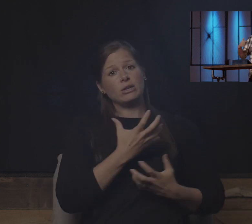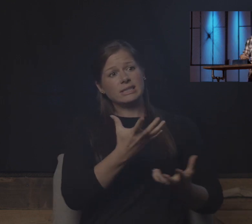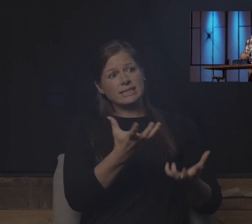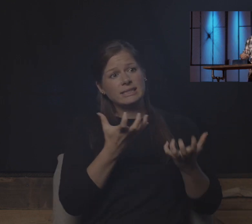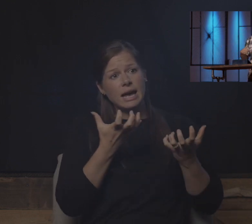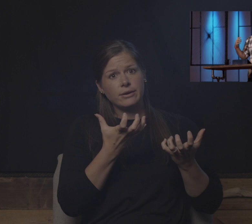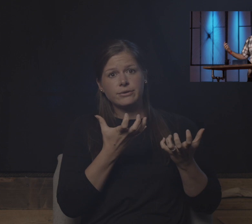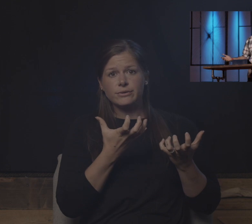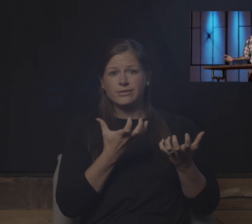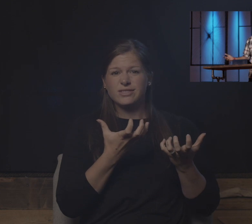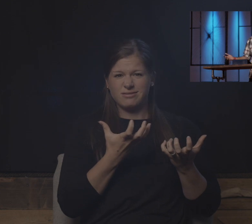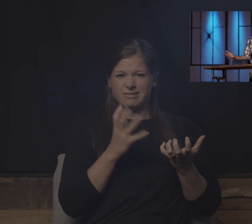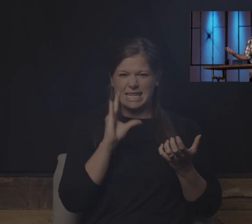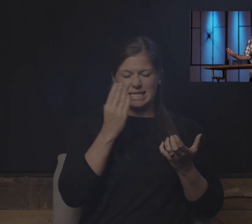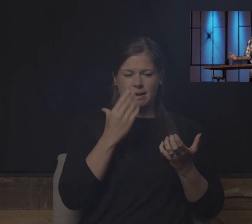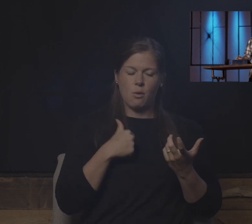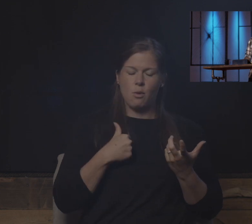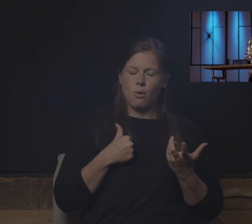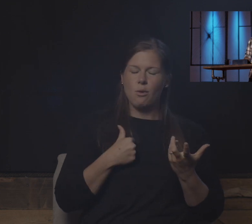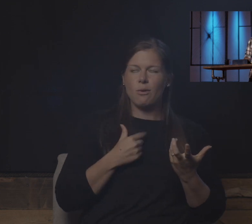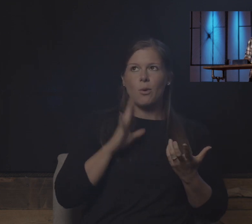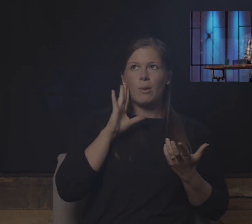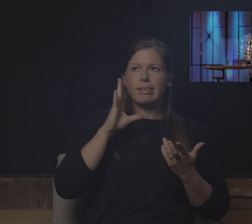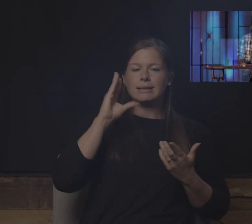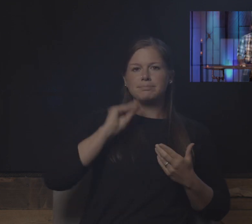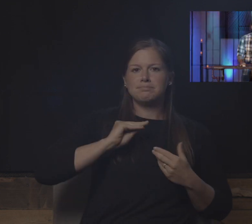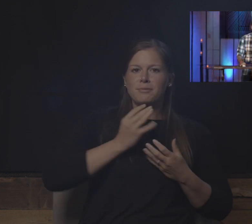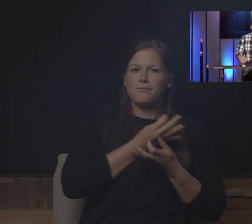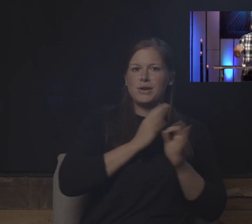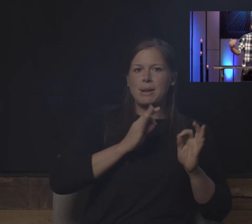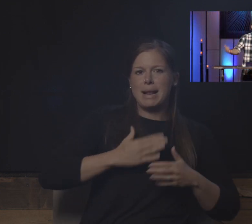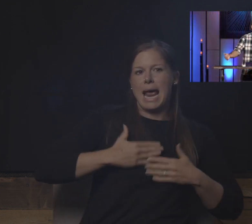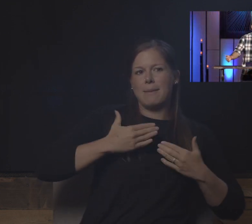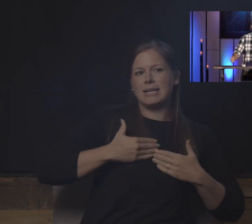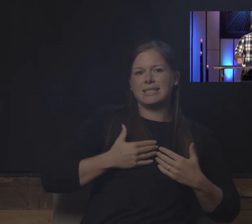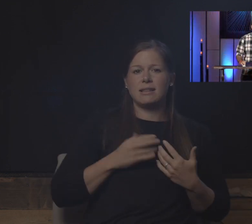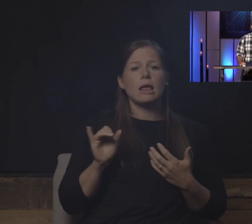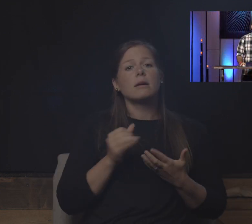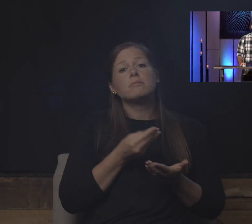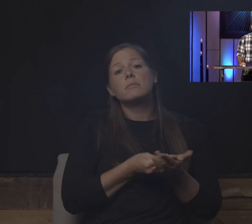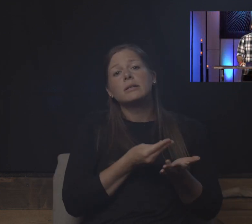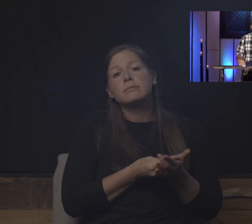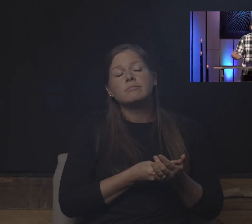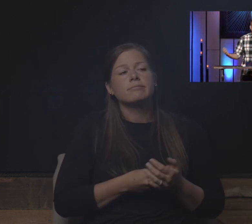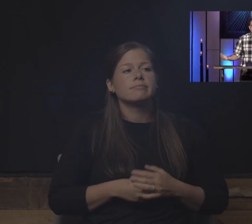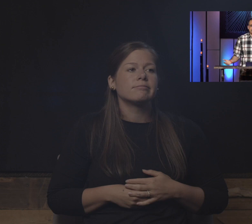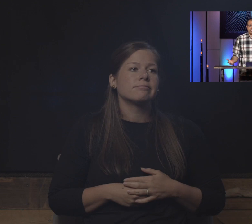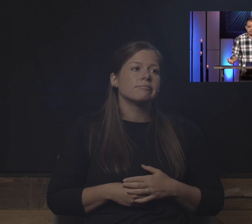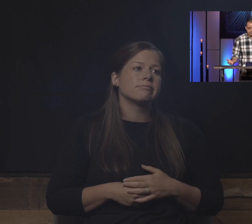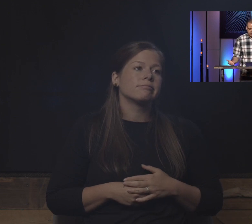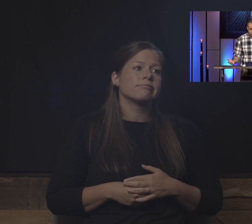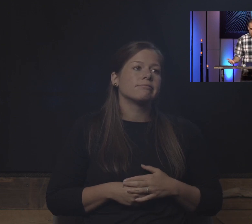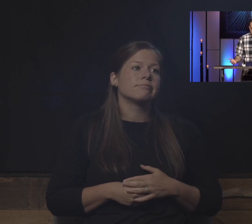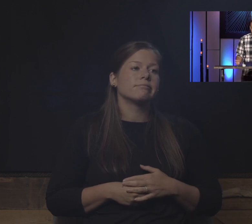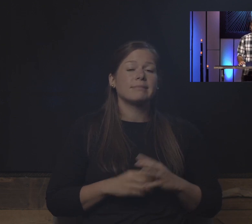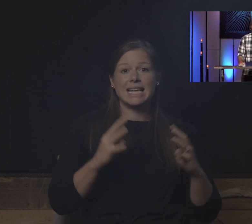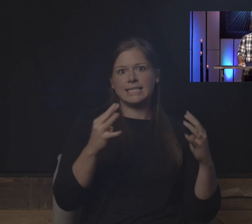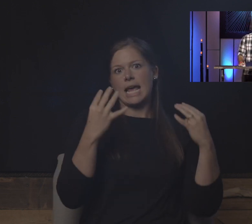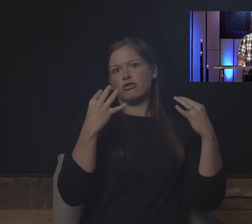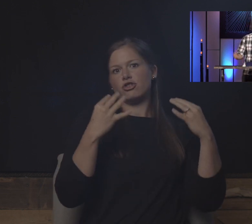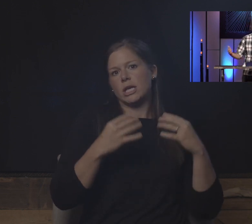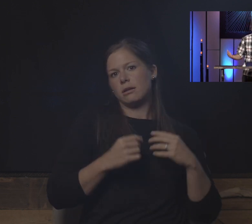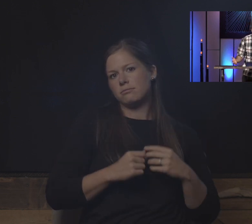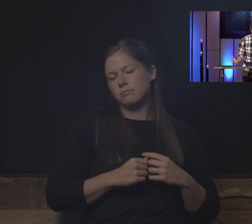those desires promise them freedom and happiness. Money doesn't give it. Attention doesn't give what they